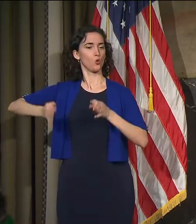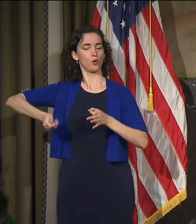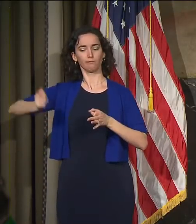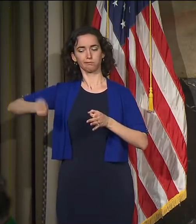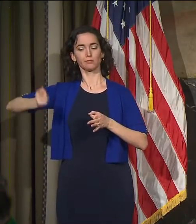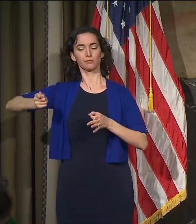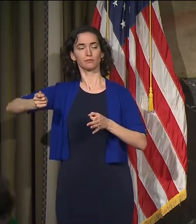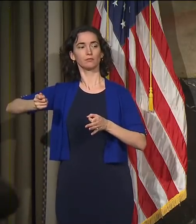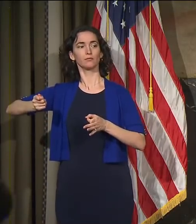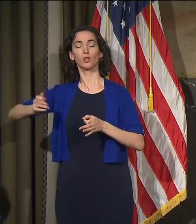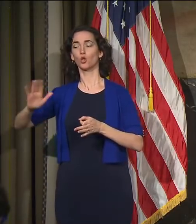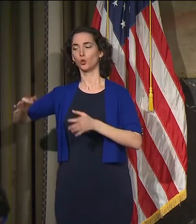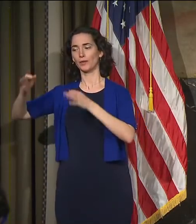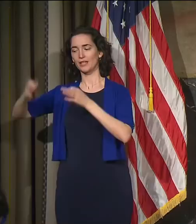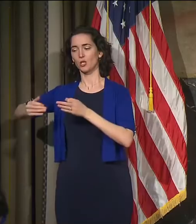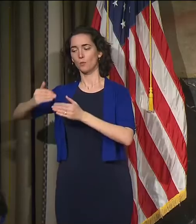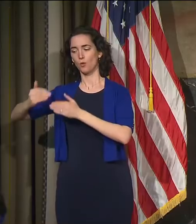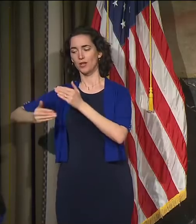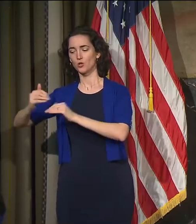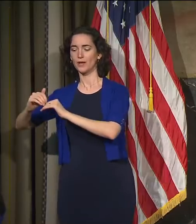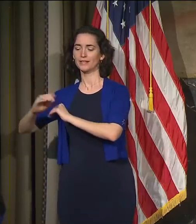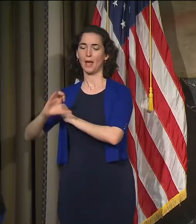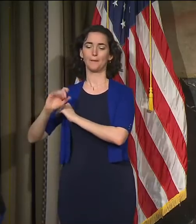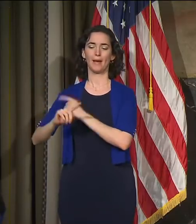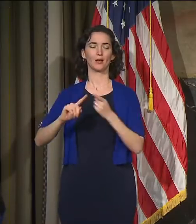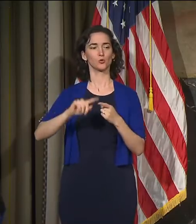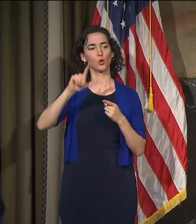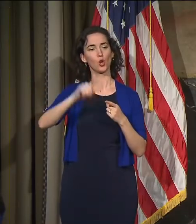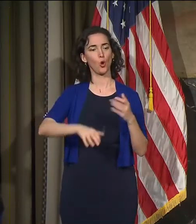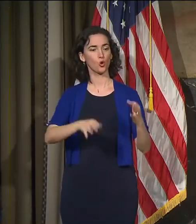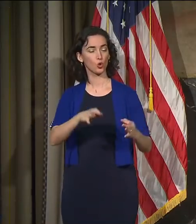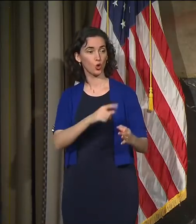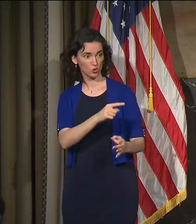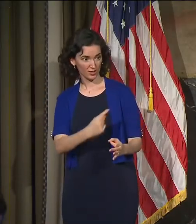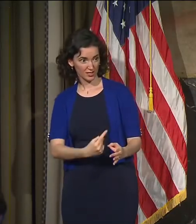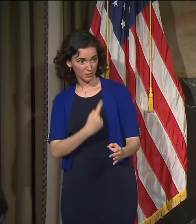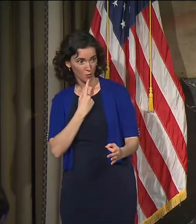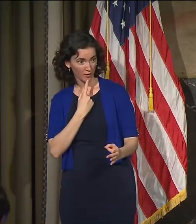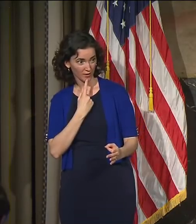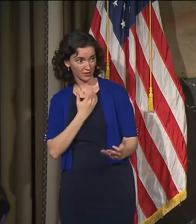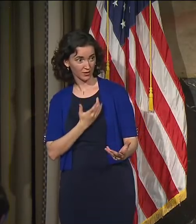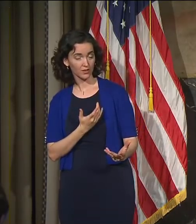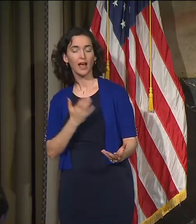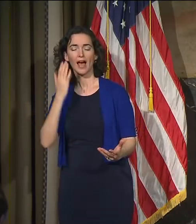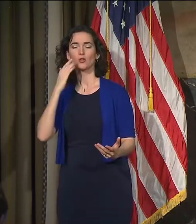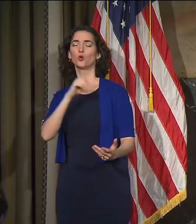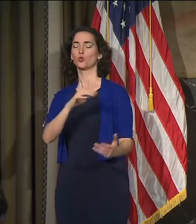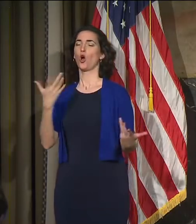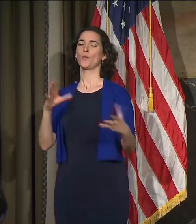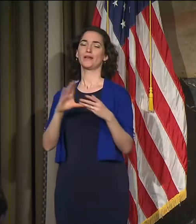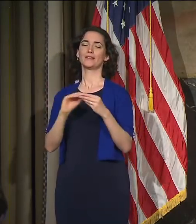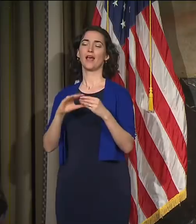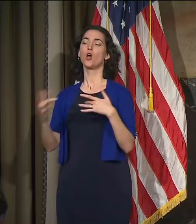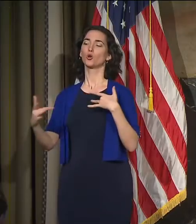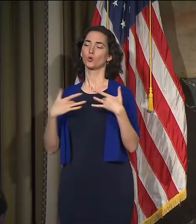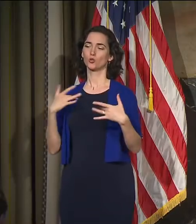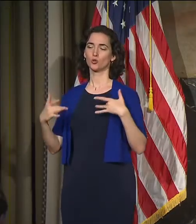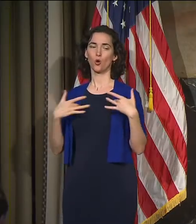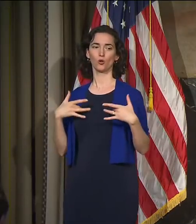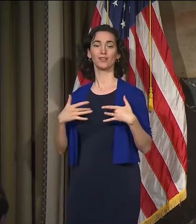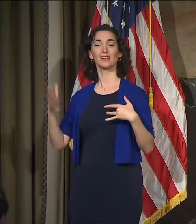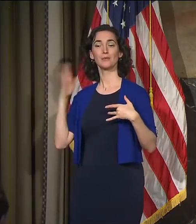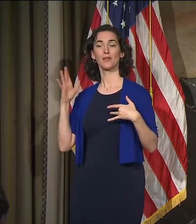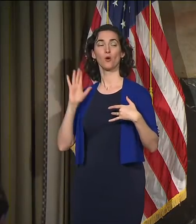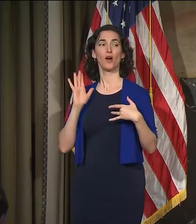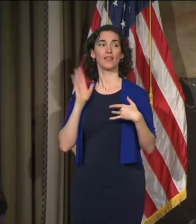in the procedural decision they made to return that to the lower court? Obviously, you've expressed concerns that the petition issue